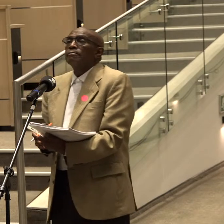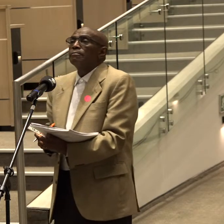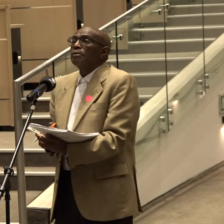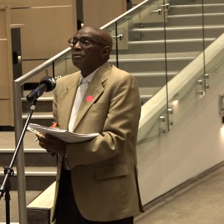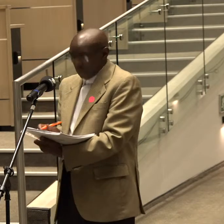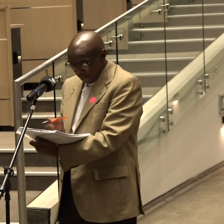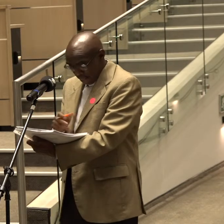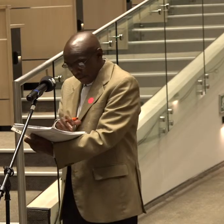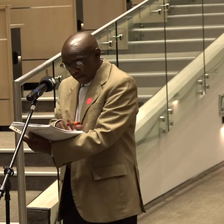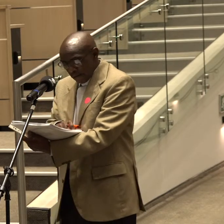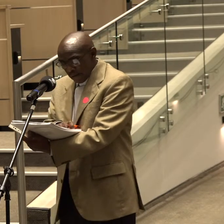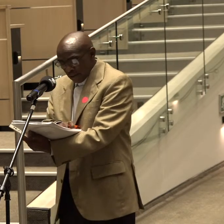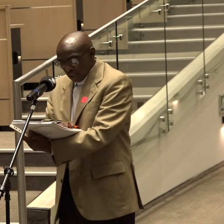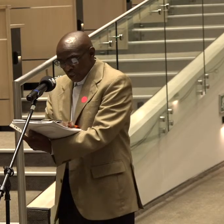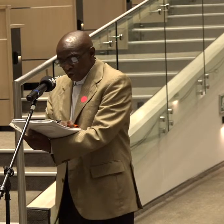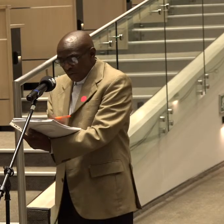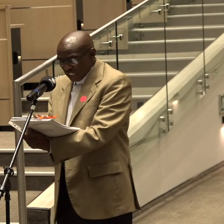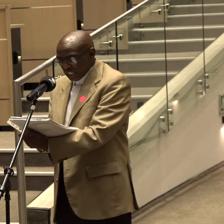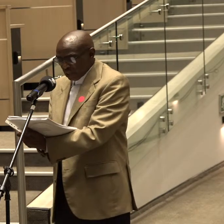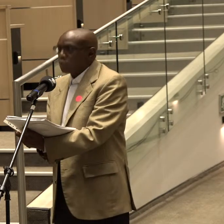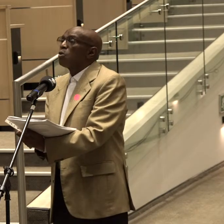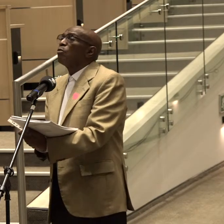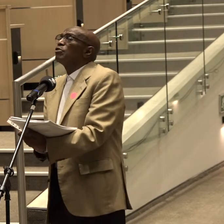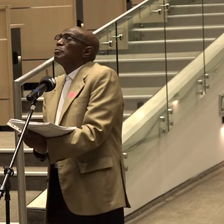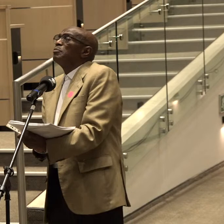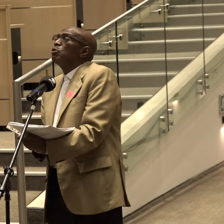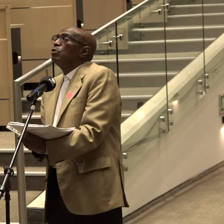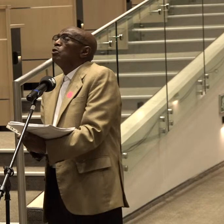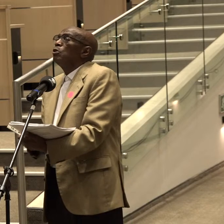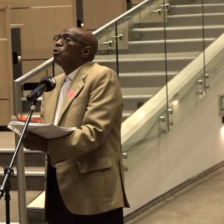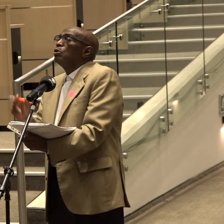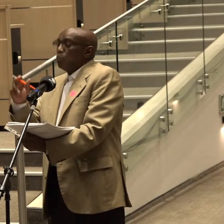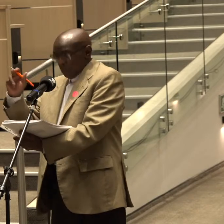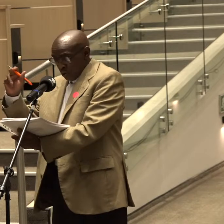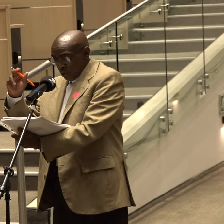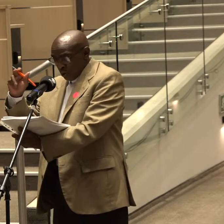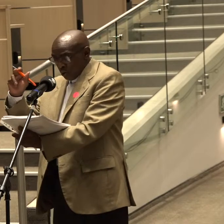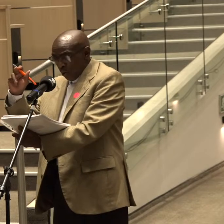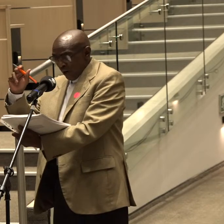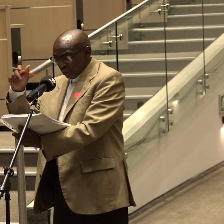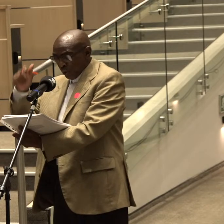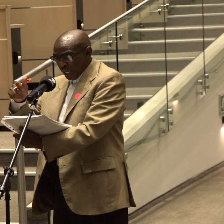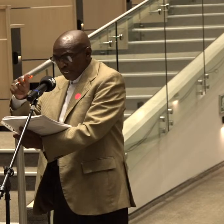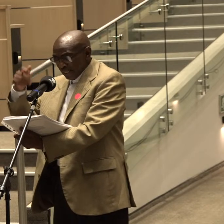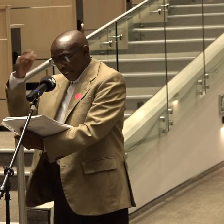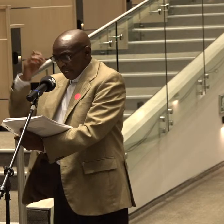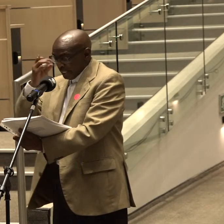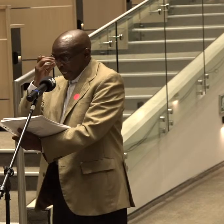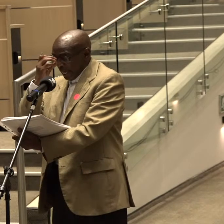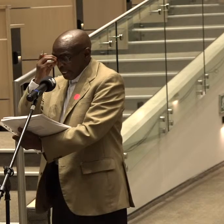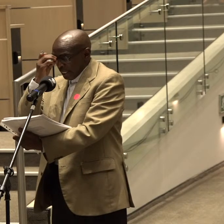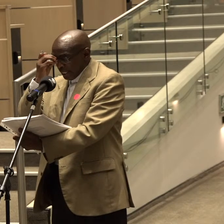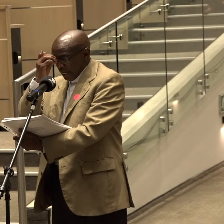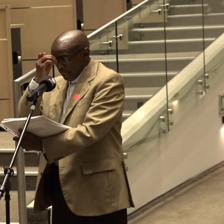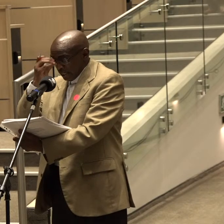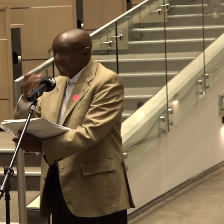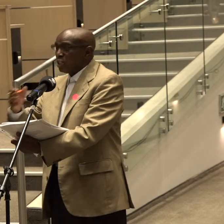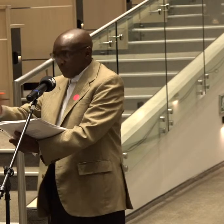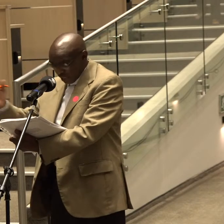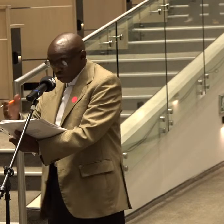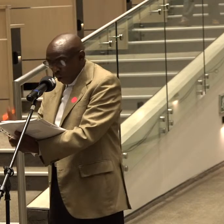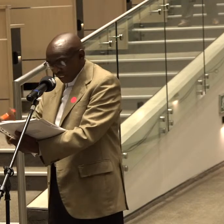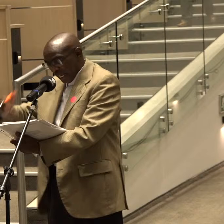back so the machine she was one of the people who was doing the the